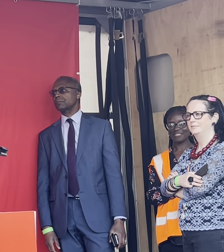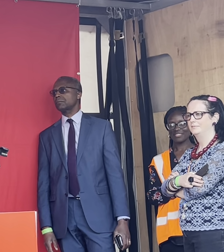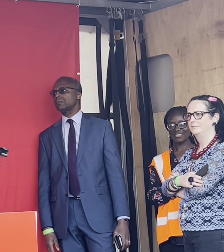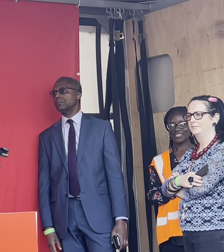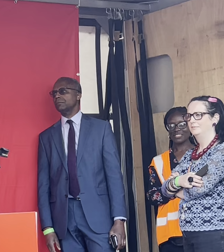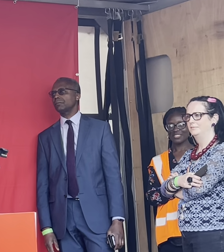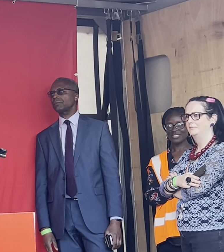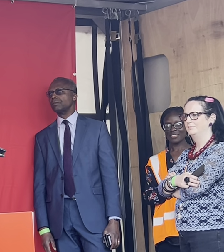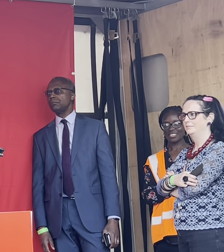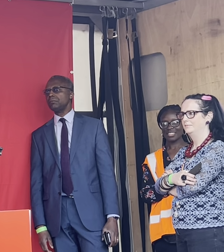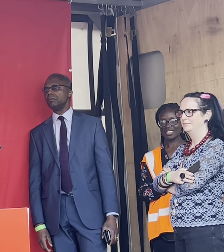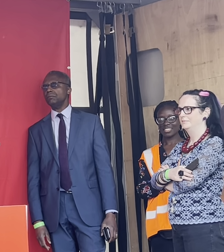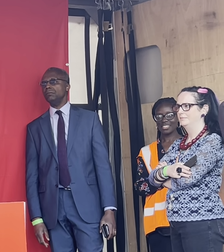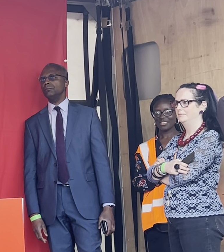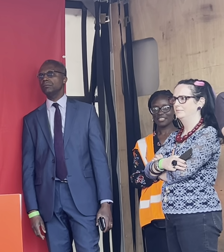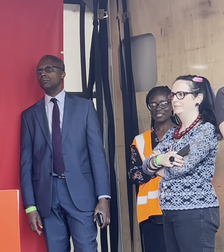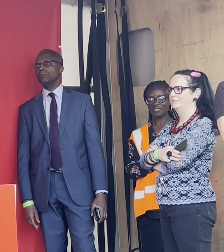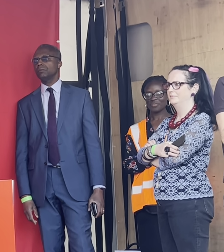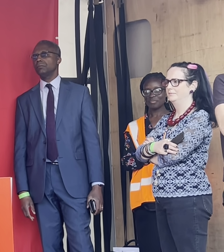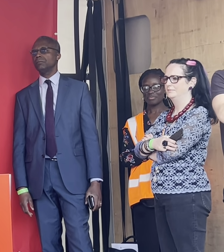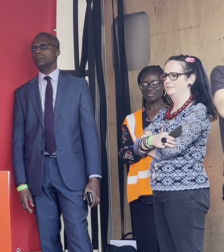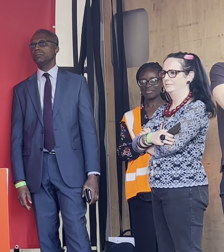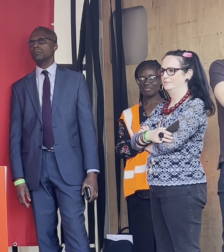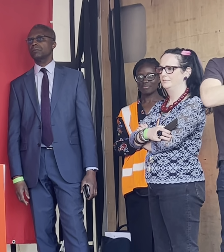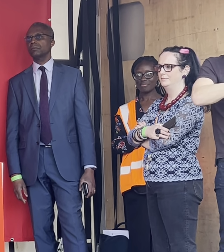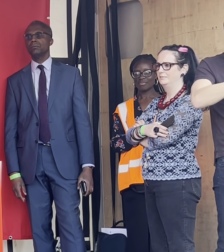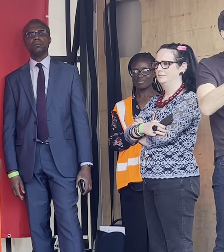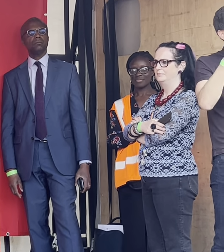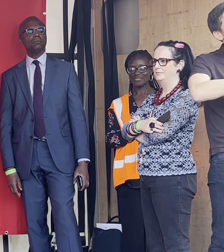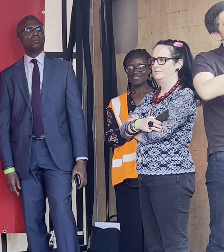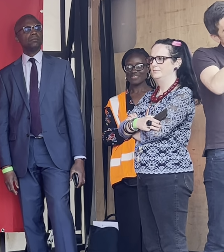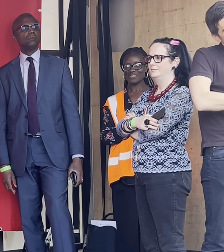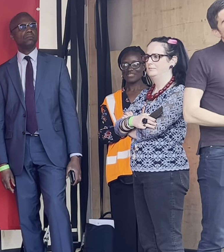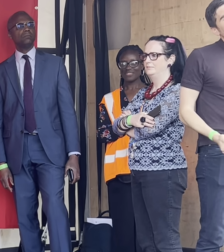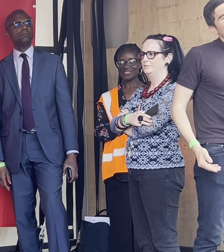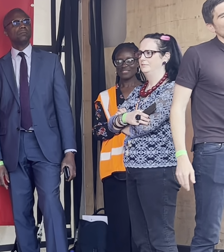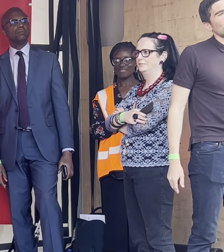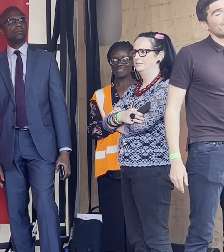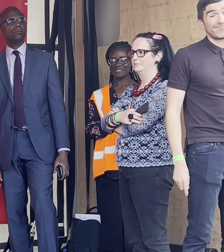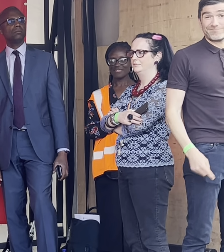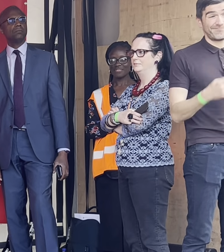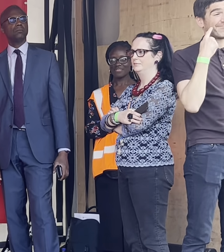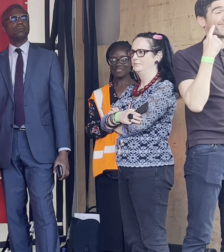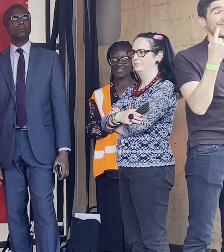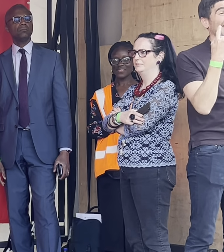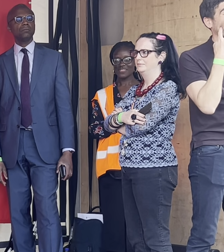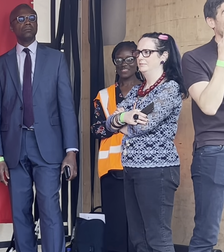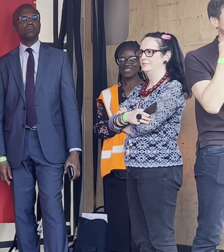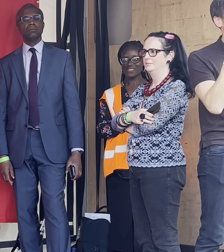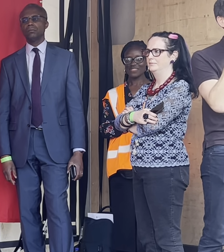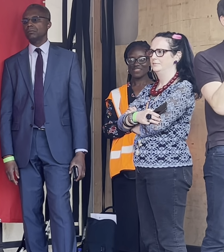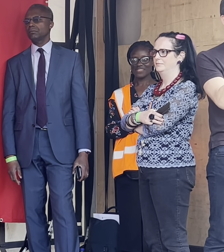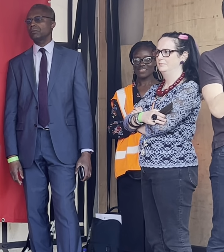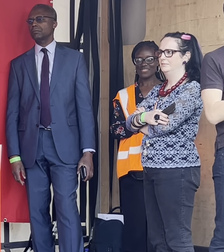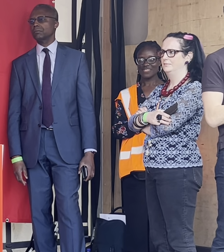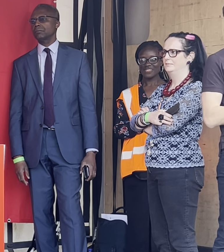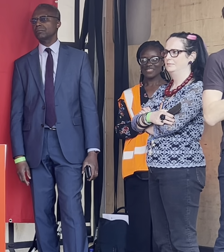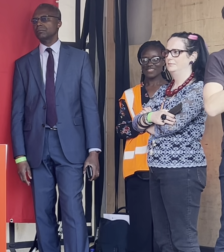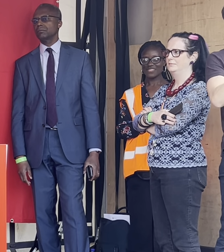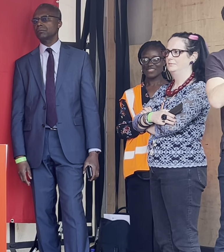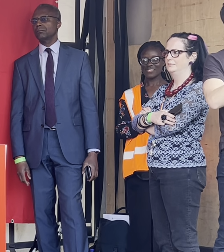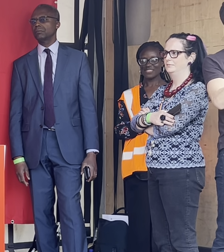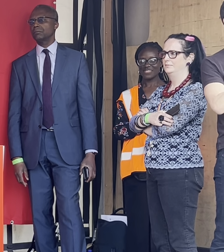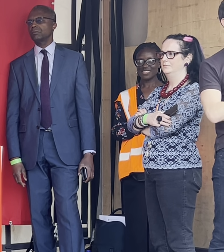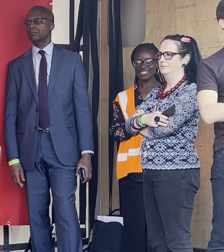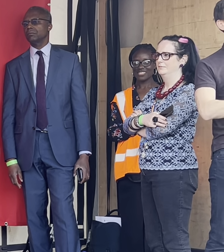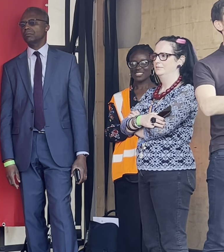tonight, vote against this legislation. It's easy. You just have to walk across the room and stand